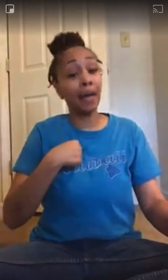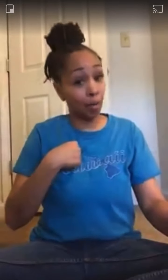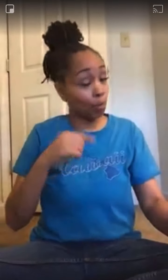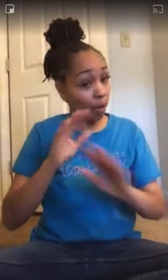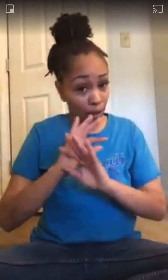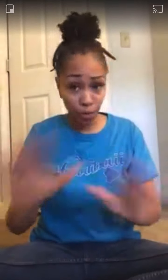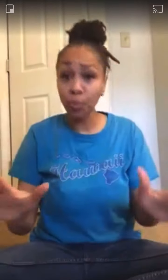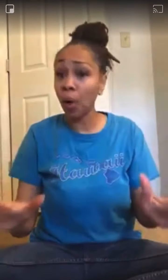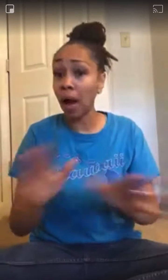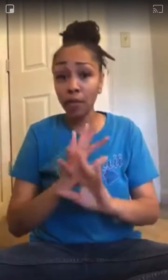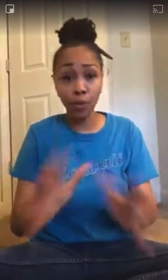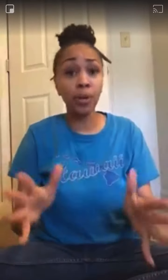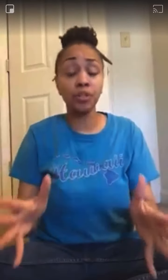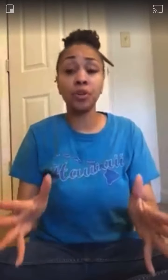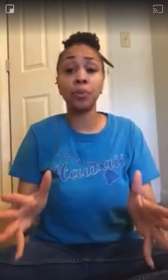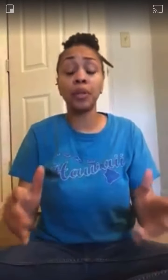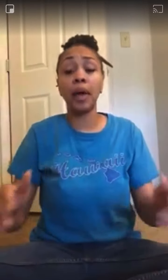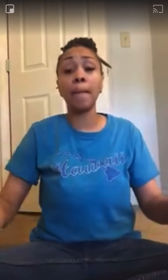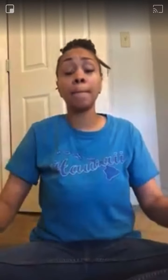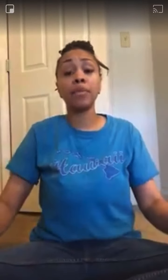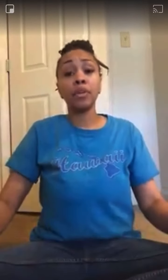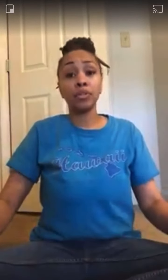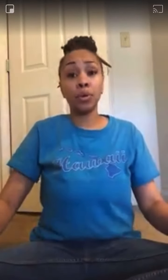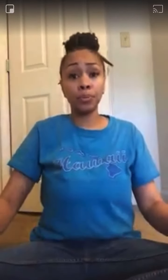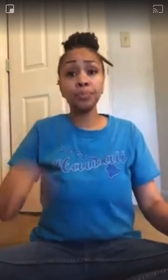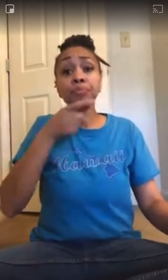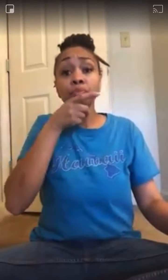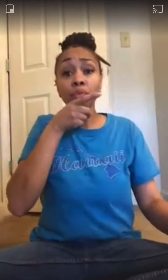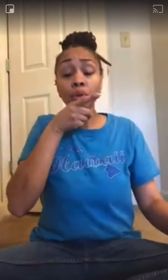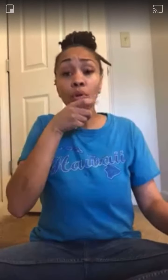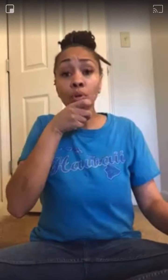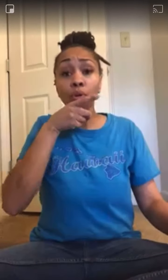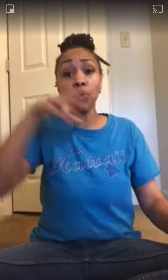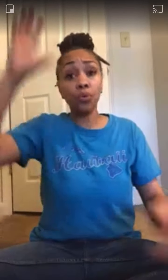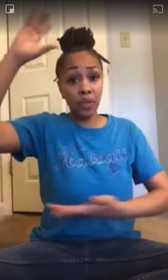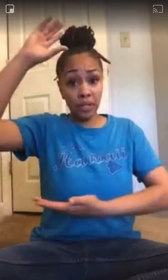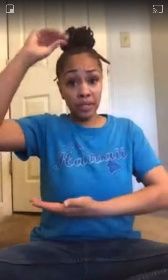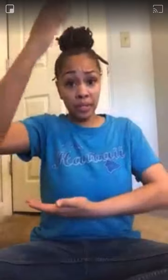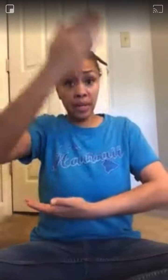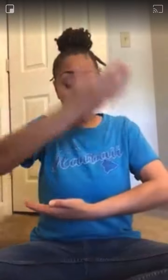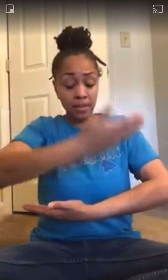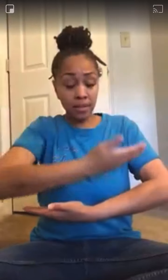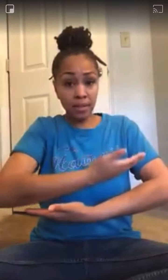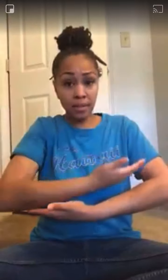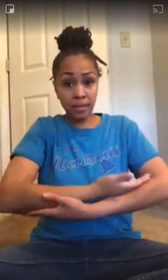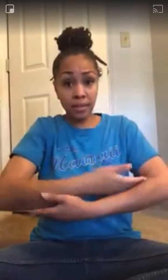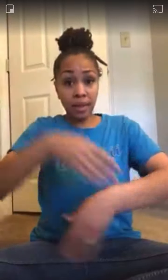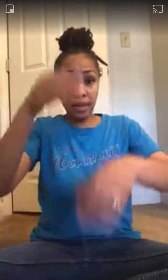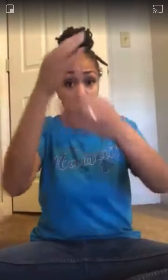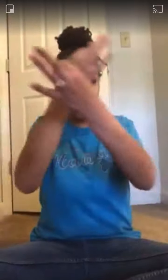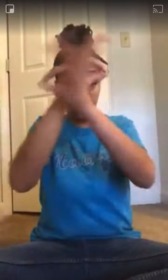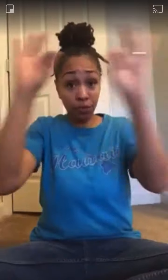am. However you want to interpret that. So, who the Son sets